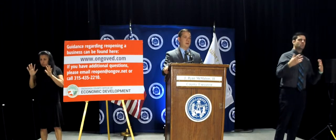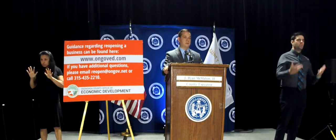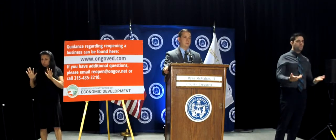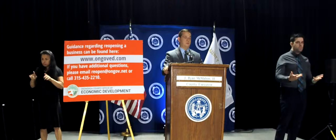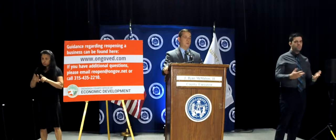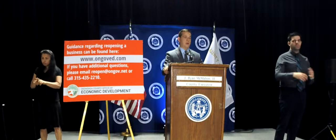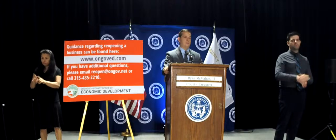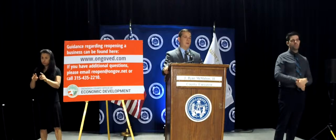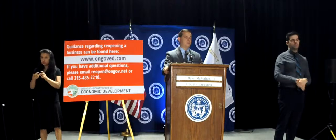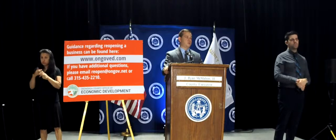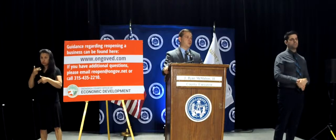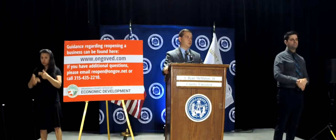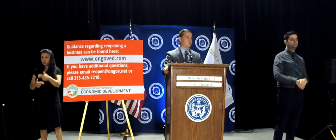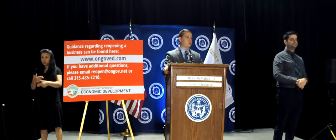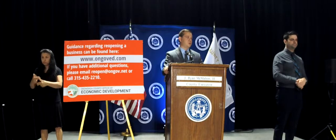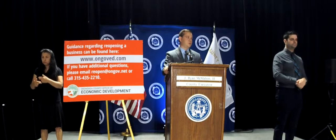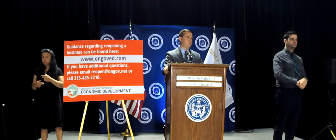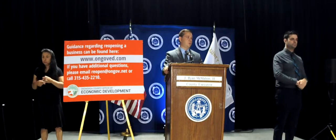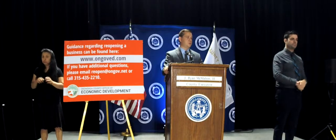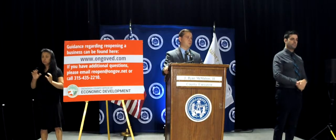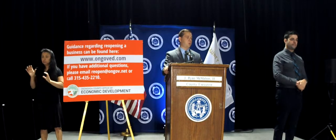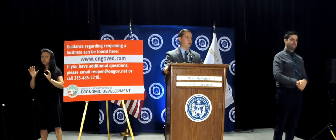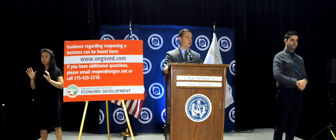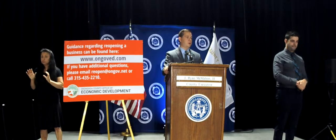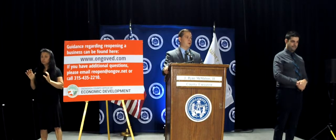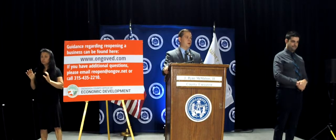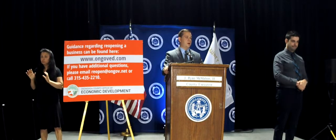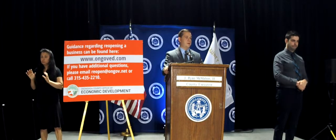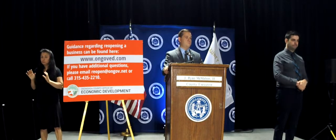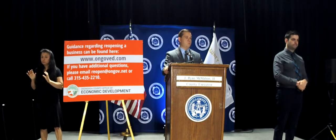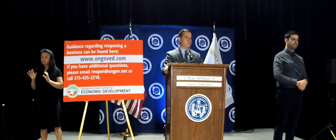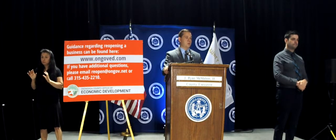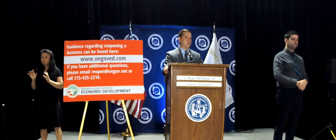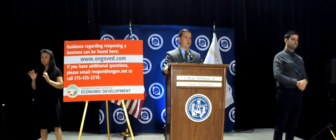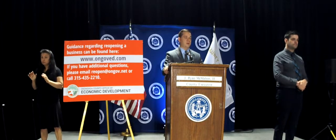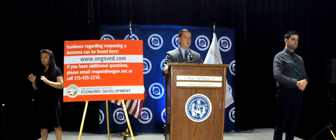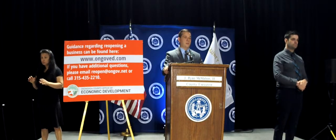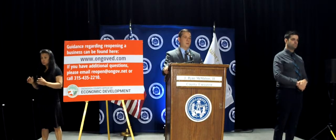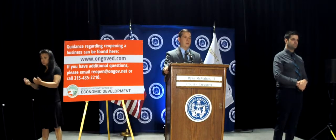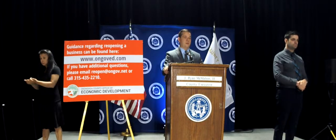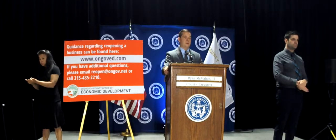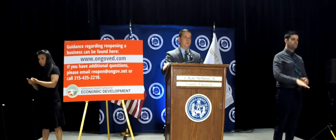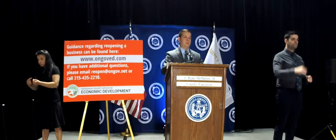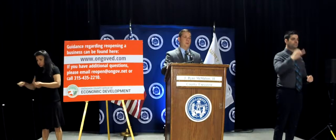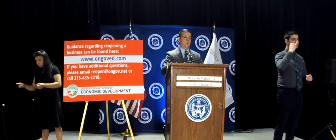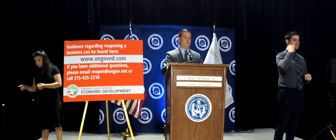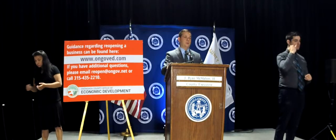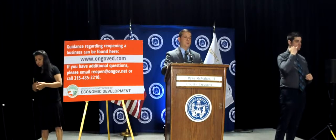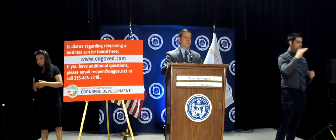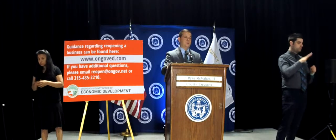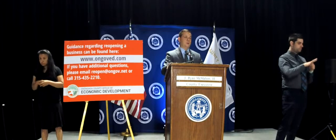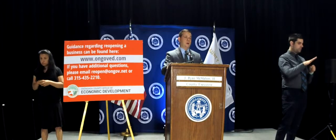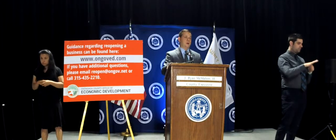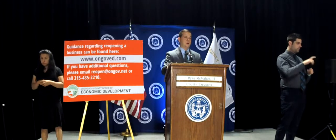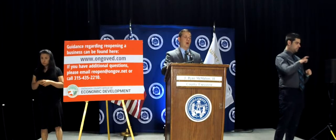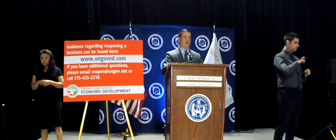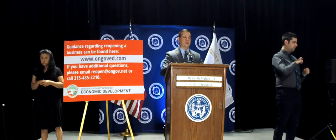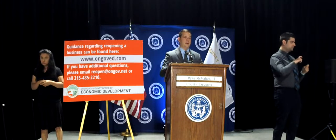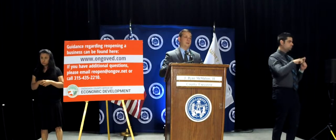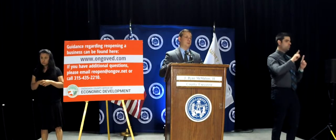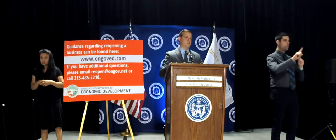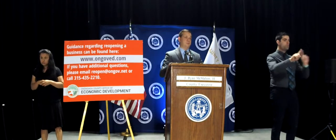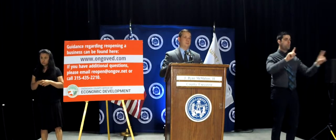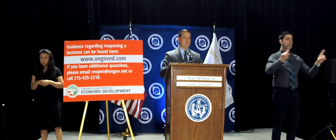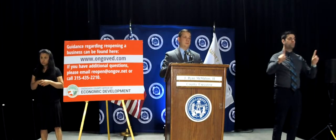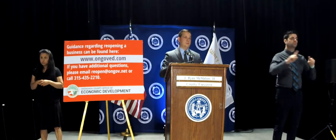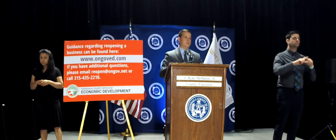enforcement, that if you have the infrastructure to enforce it, you enforce it. But certainly we get people calling